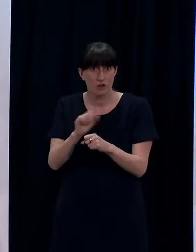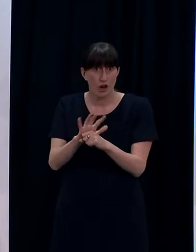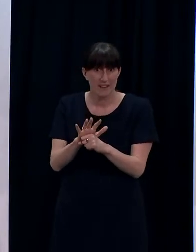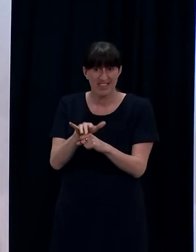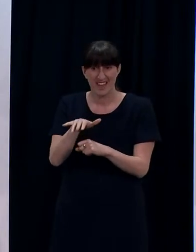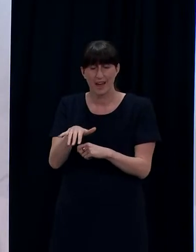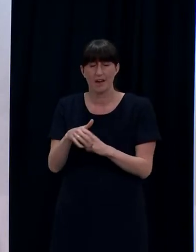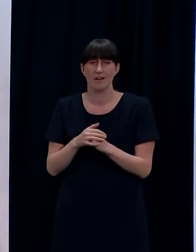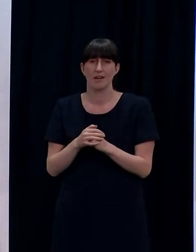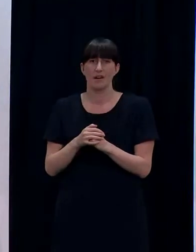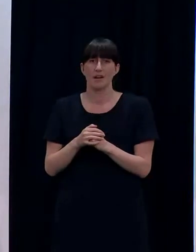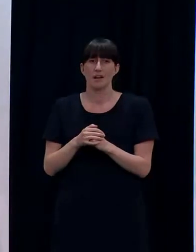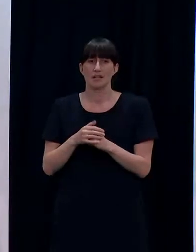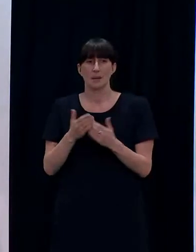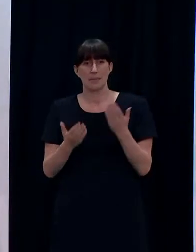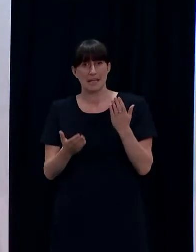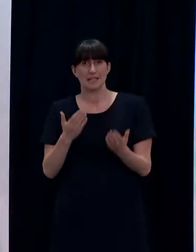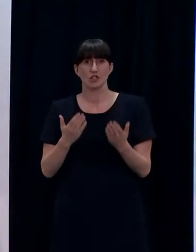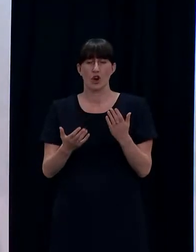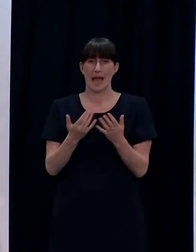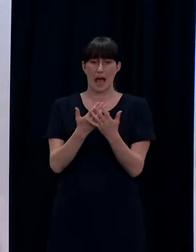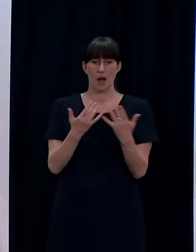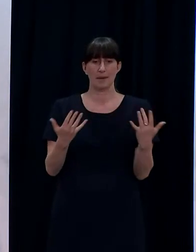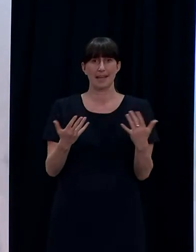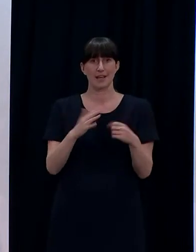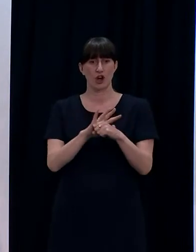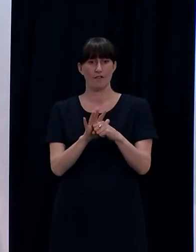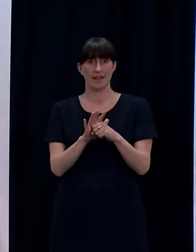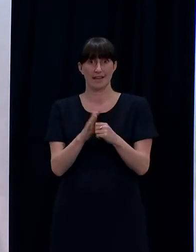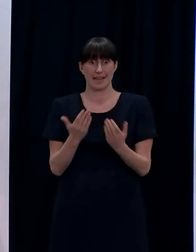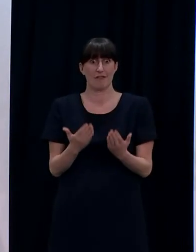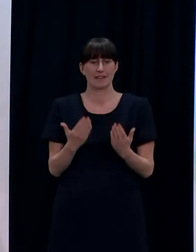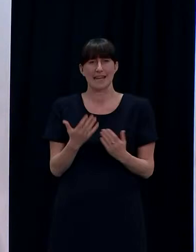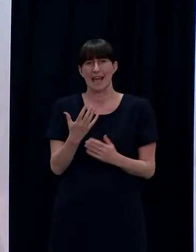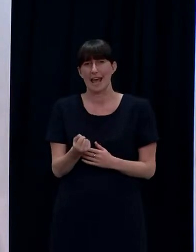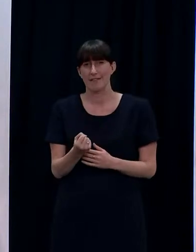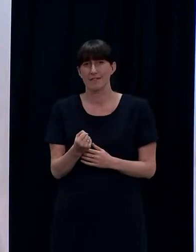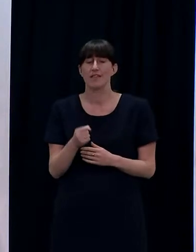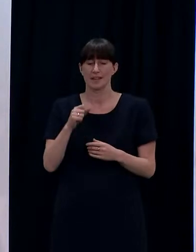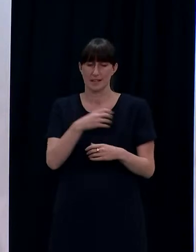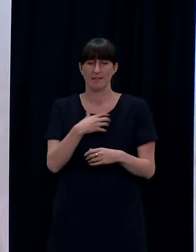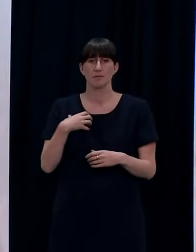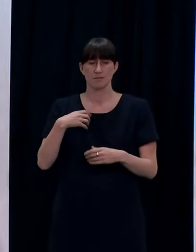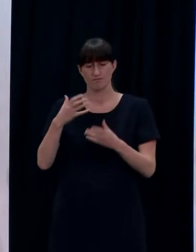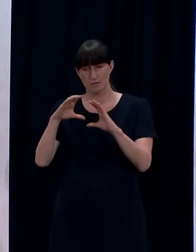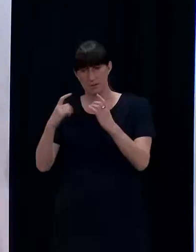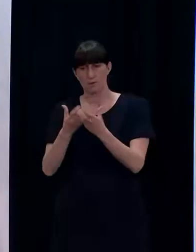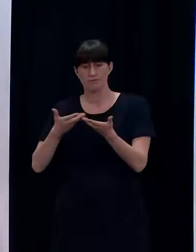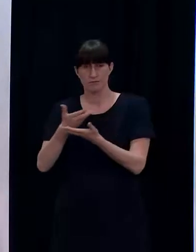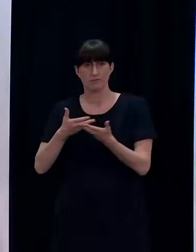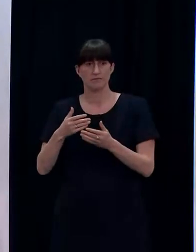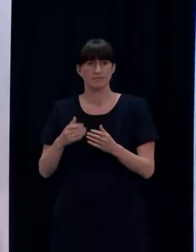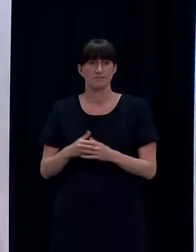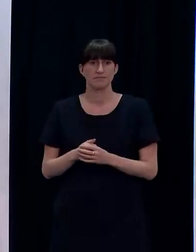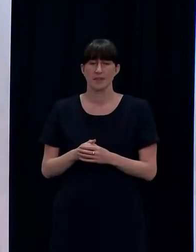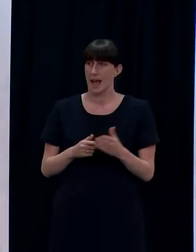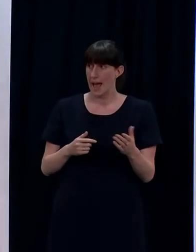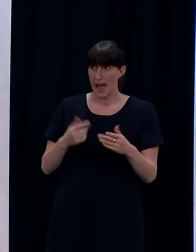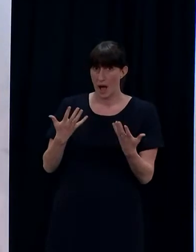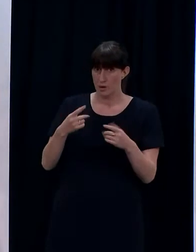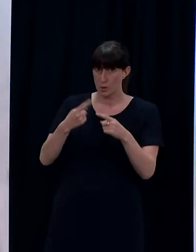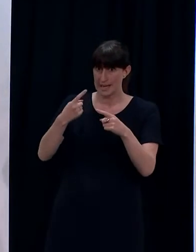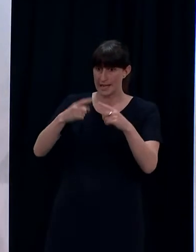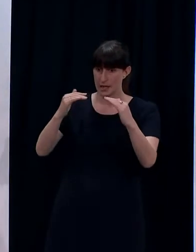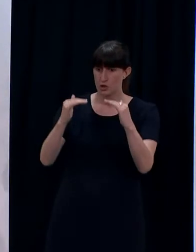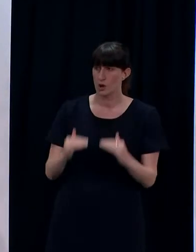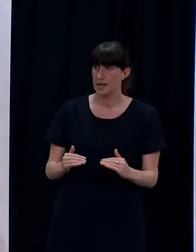the things we will always look for, and then Cabinet will take its decision. And if from there. everything looks good, how quickly could that decision happen? How quickly could it go down? Well, you've seen that we normally